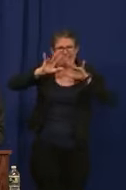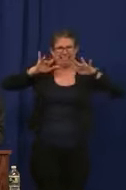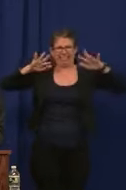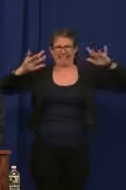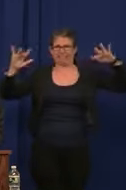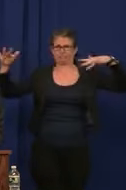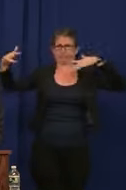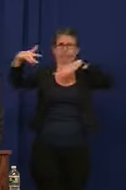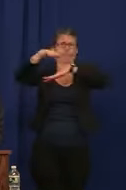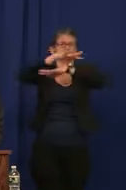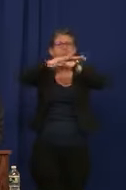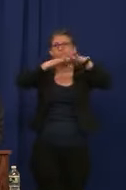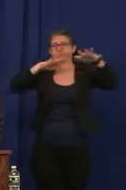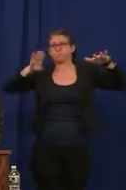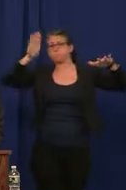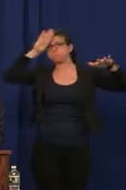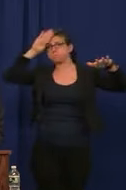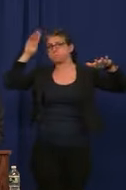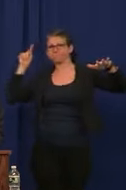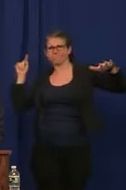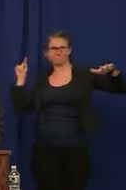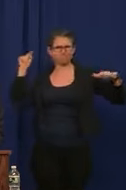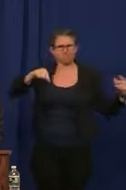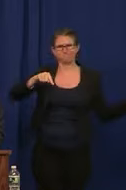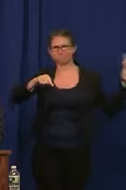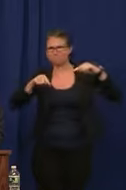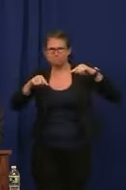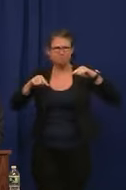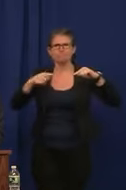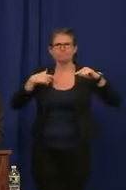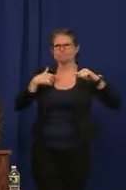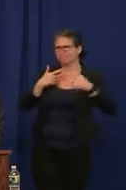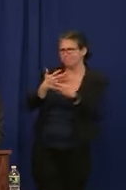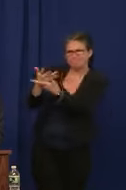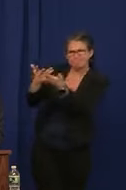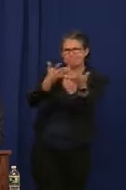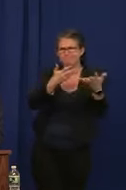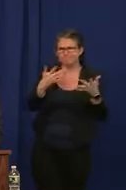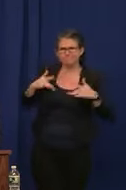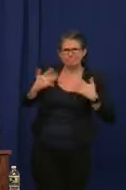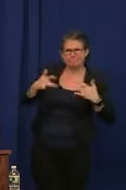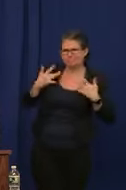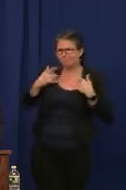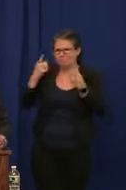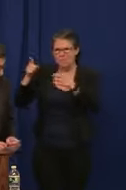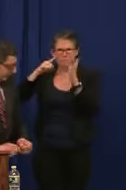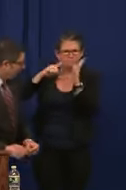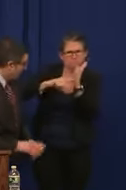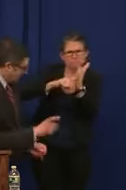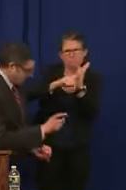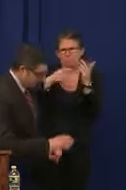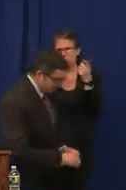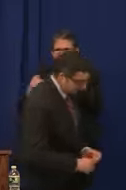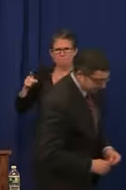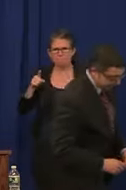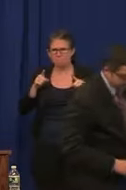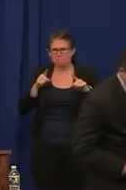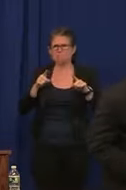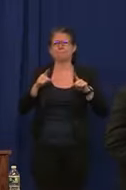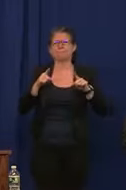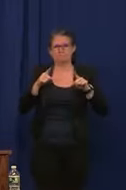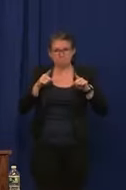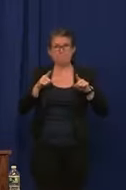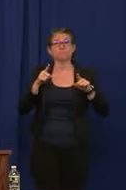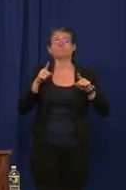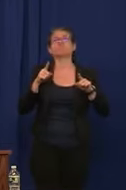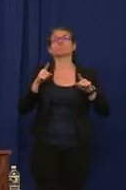officials, will be investigating the cause of that explosion in the coming weeks. But for now, I am grateful to